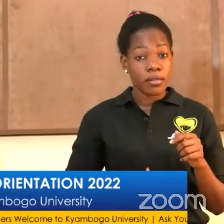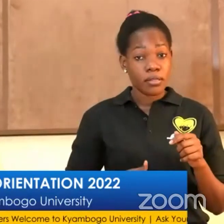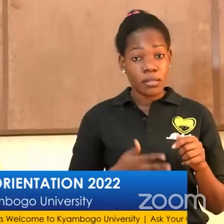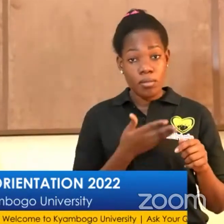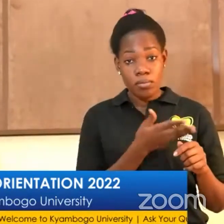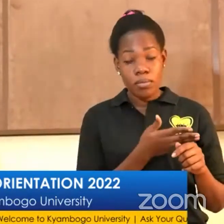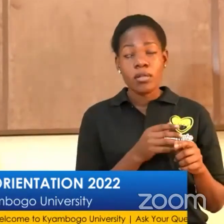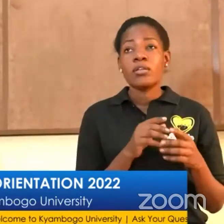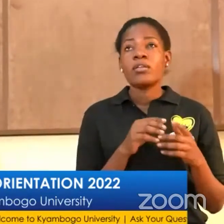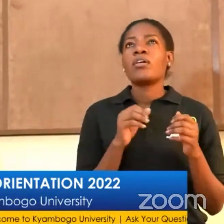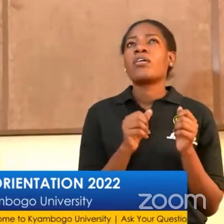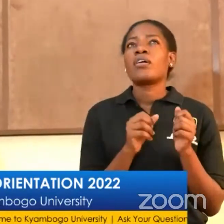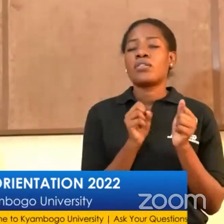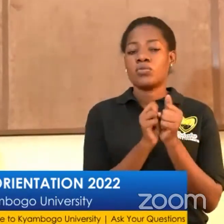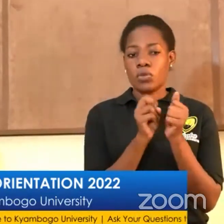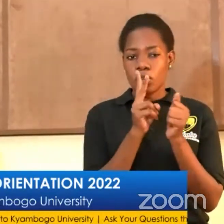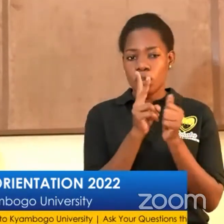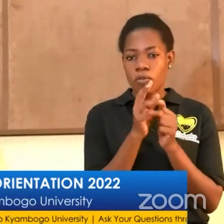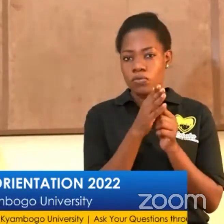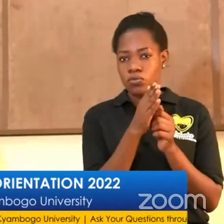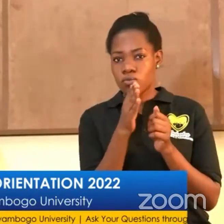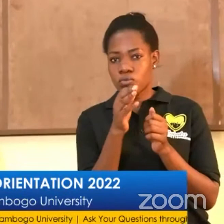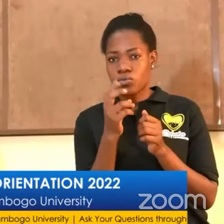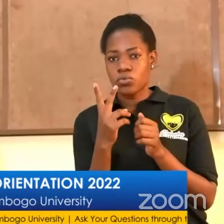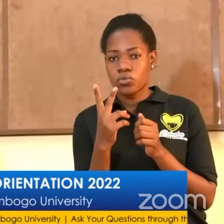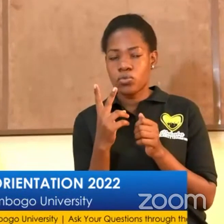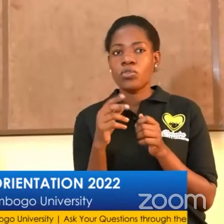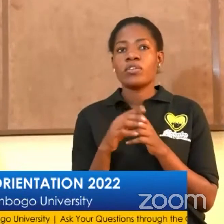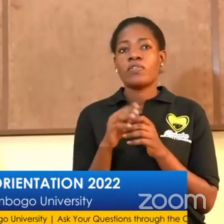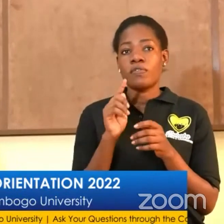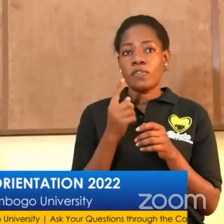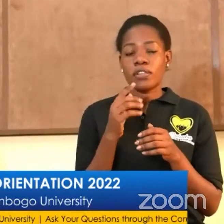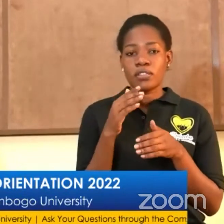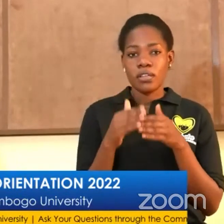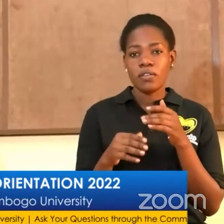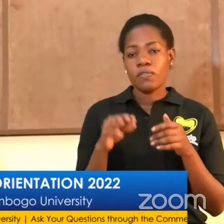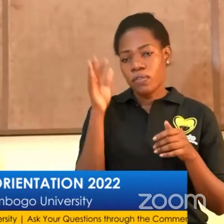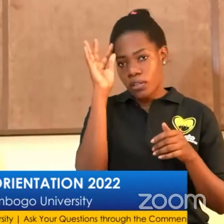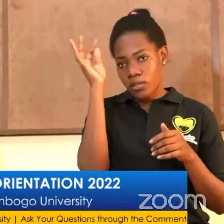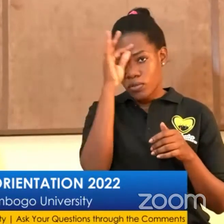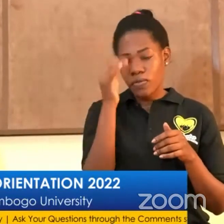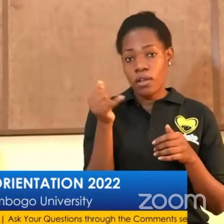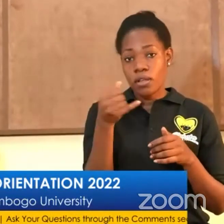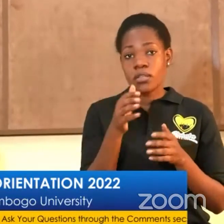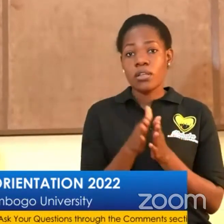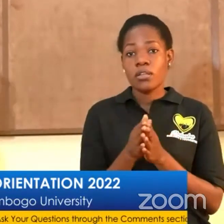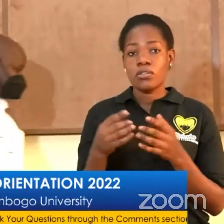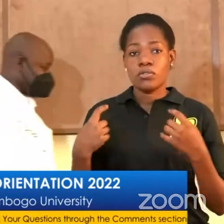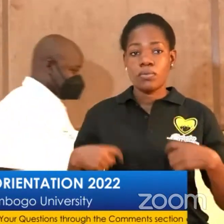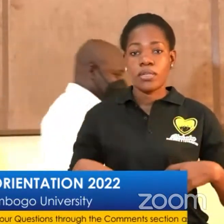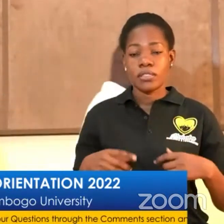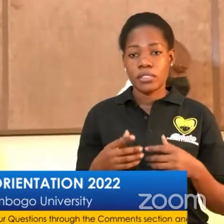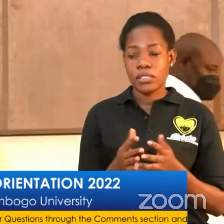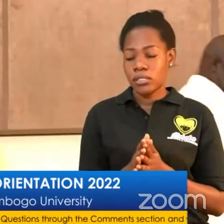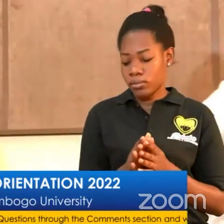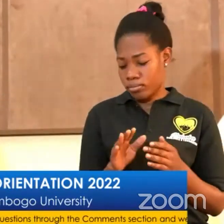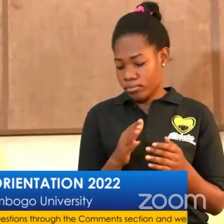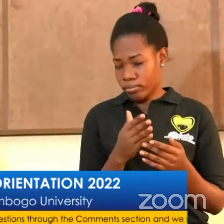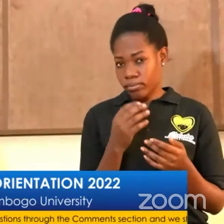2, first-year students from the Faculty of Arts and Humanities. Then from 2 to 4,